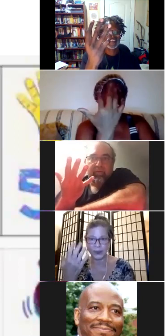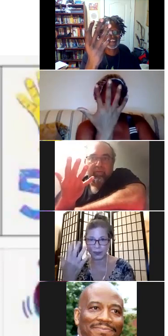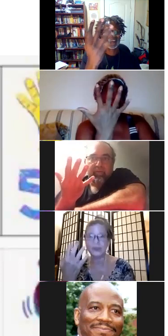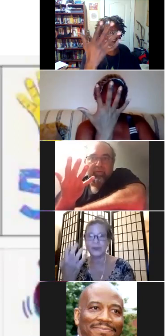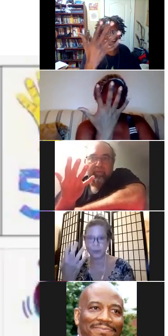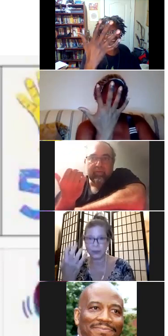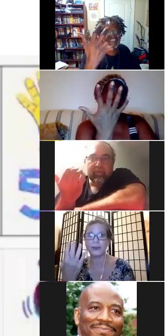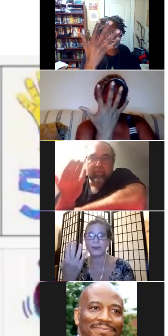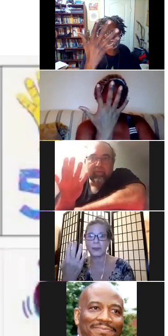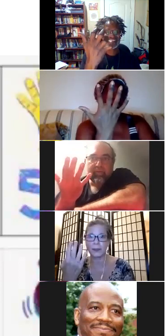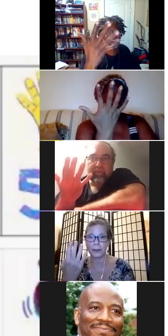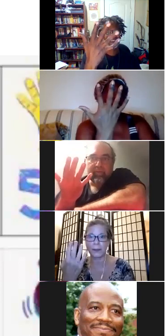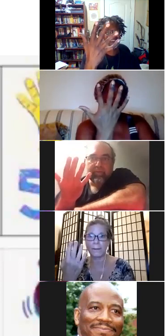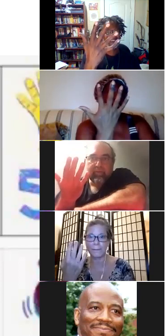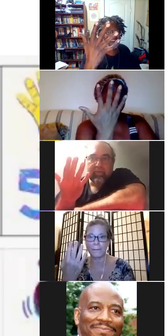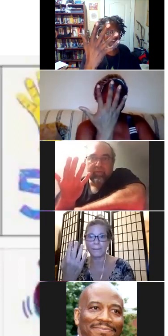15.